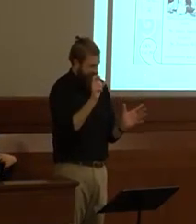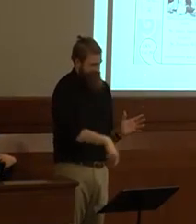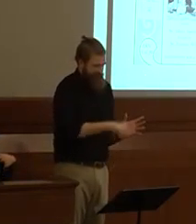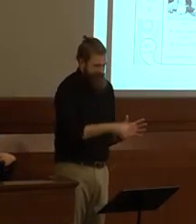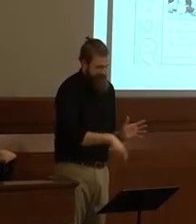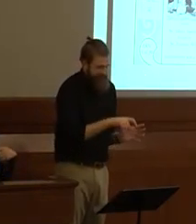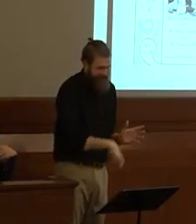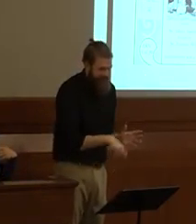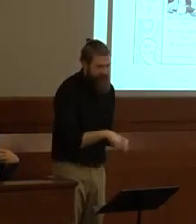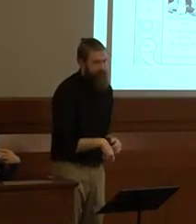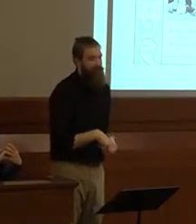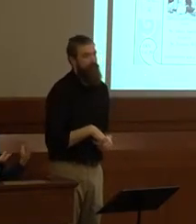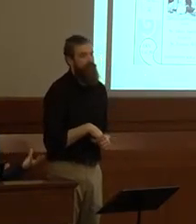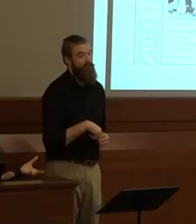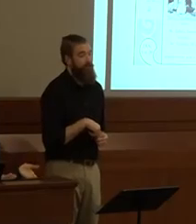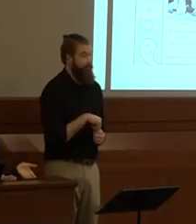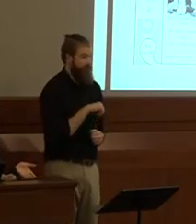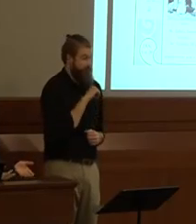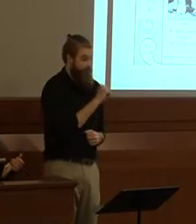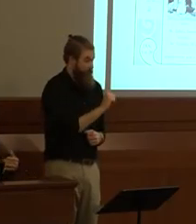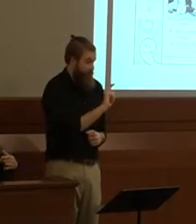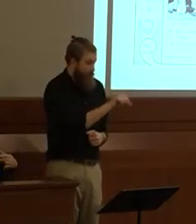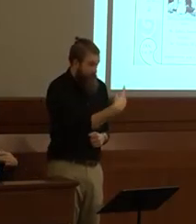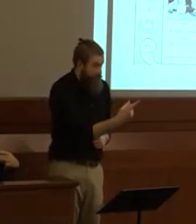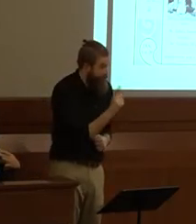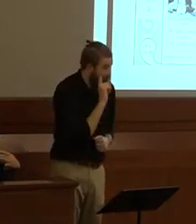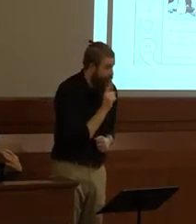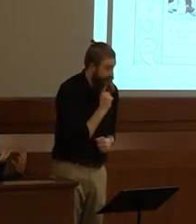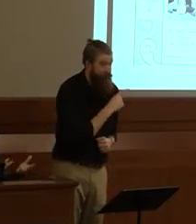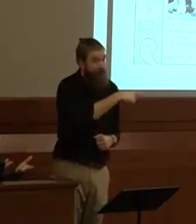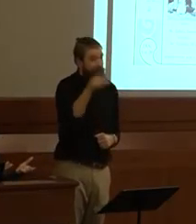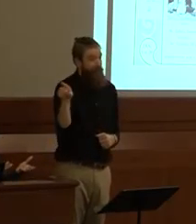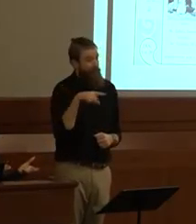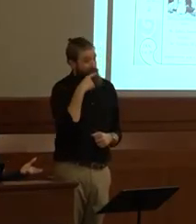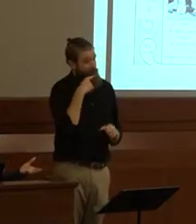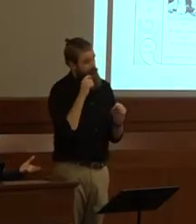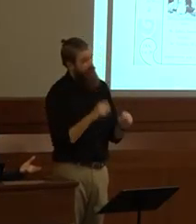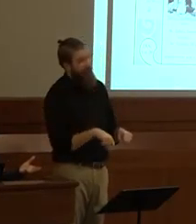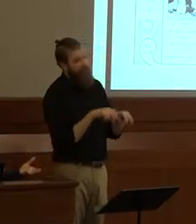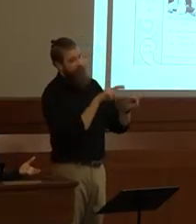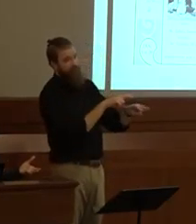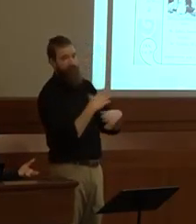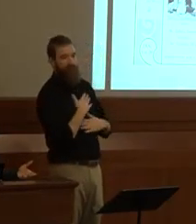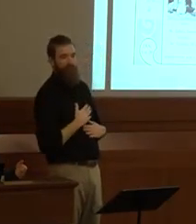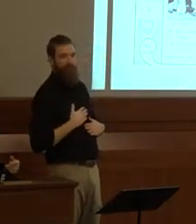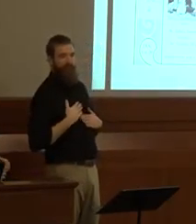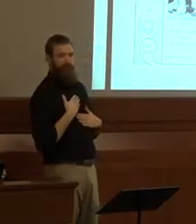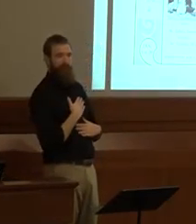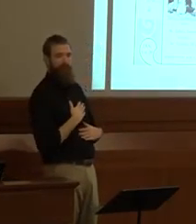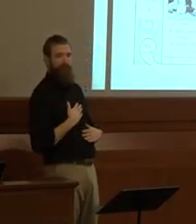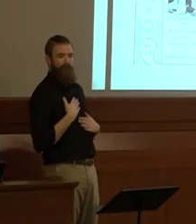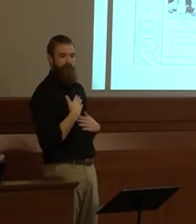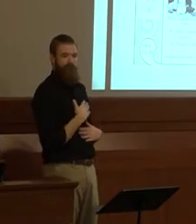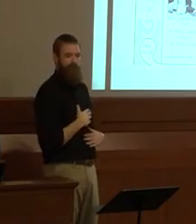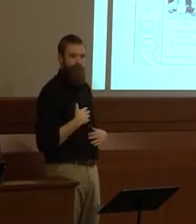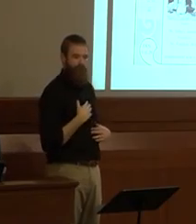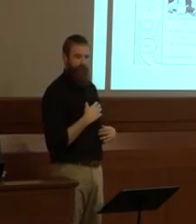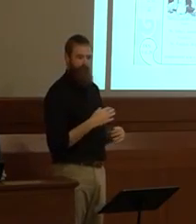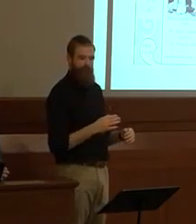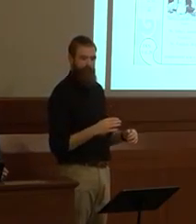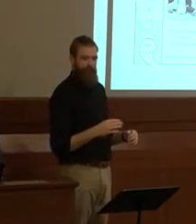people can appreciate, and it enhances the Mass not only for deaf people, but